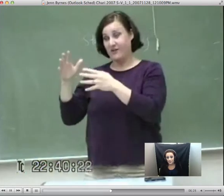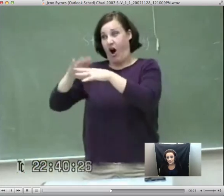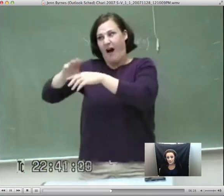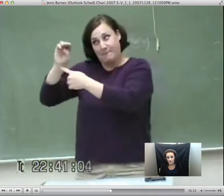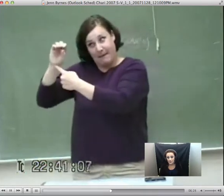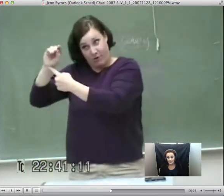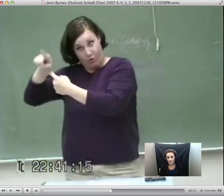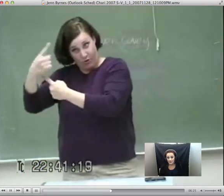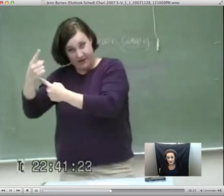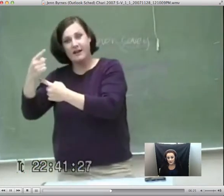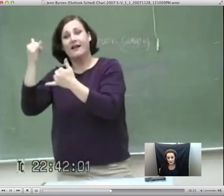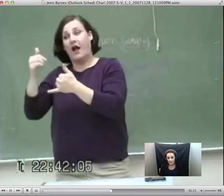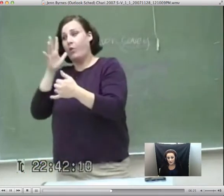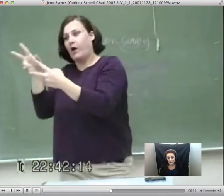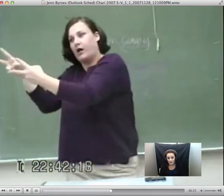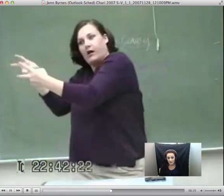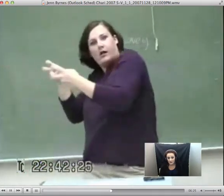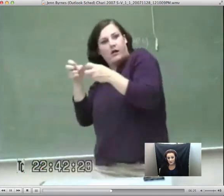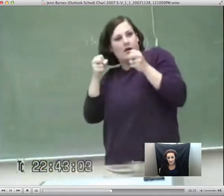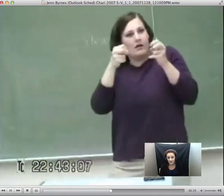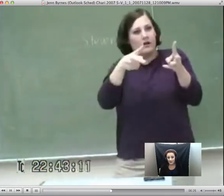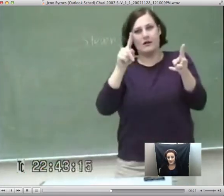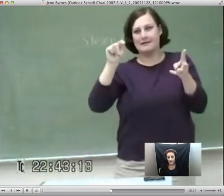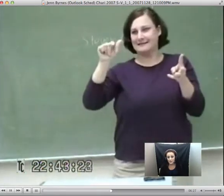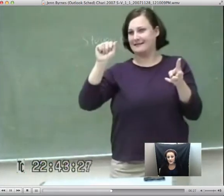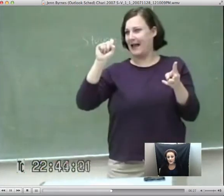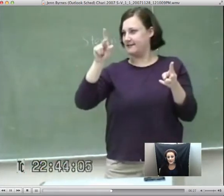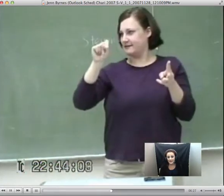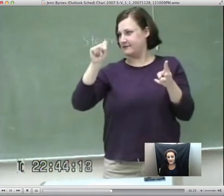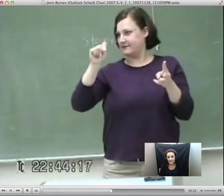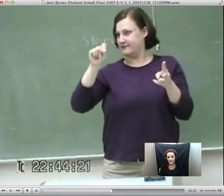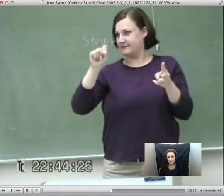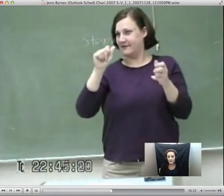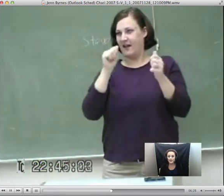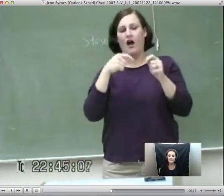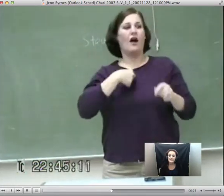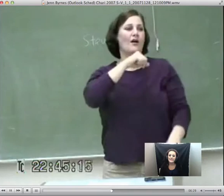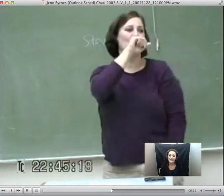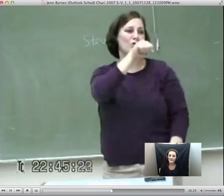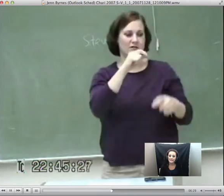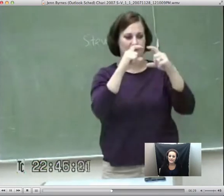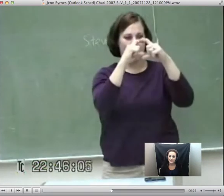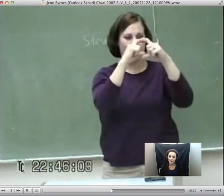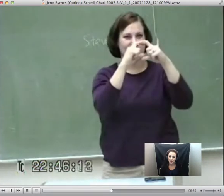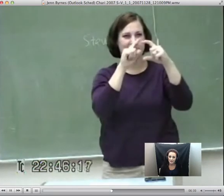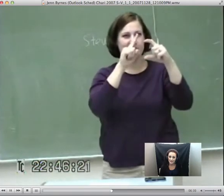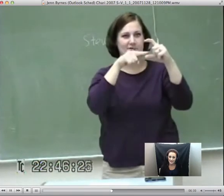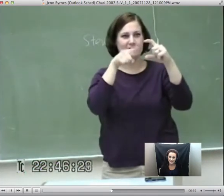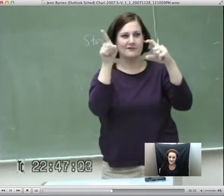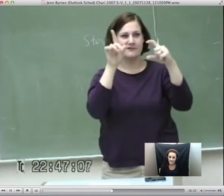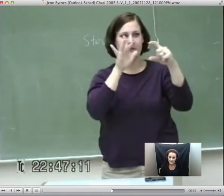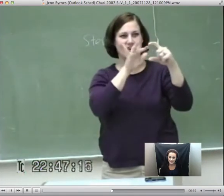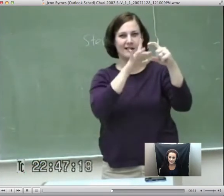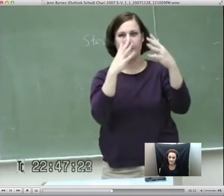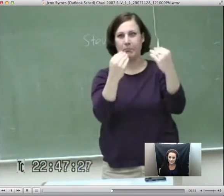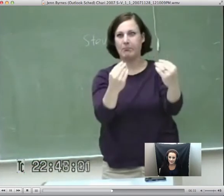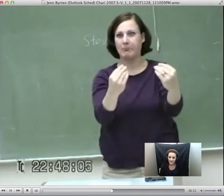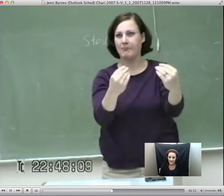So when I'm done with the memo, then I will put that in and put it into my tasks and copy and paste it. And I